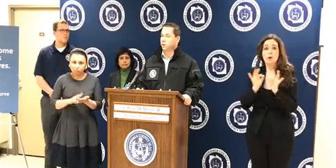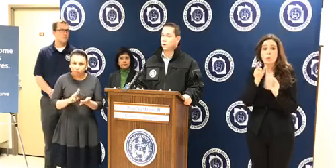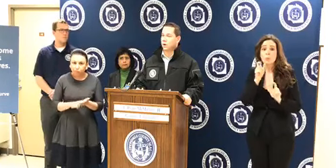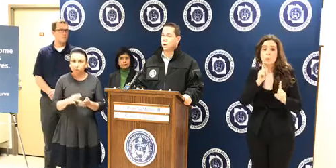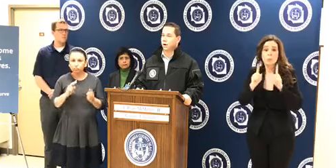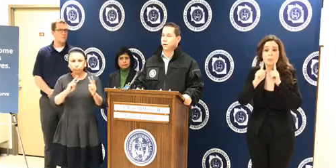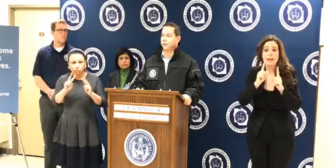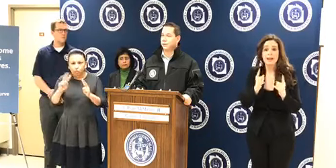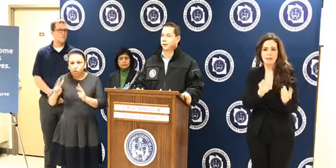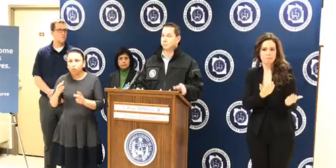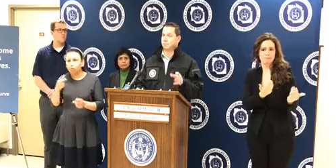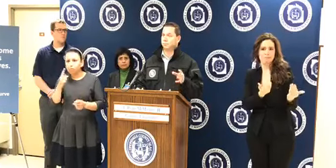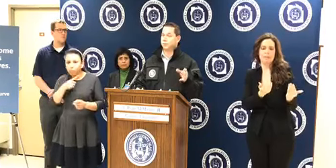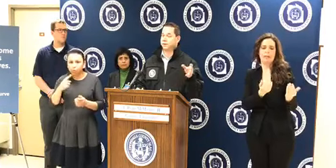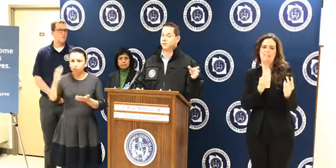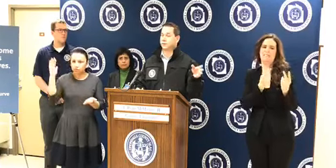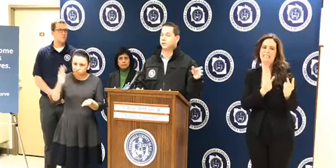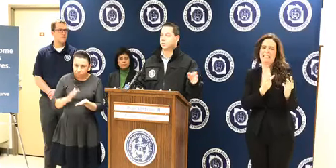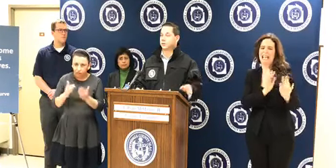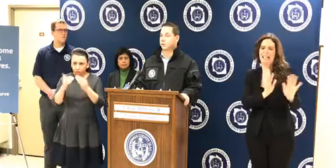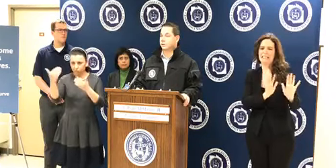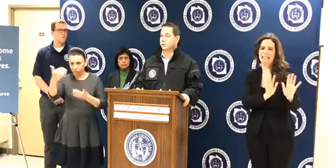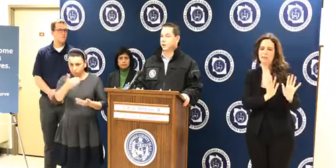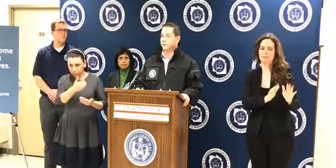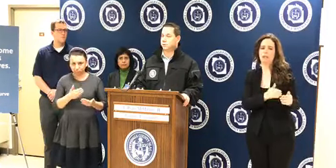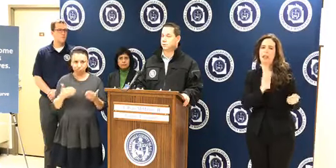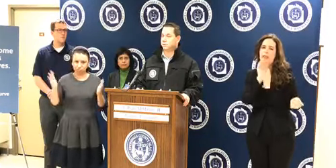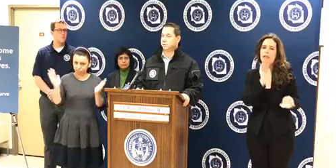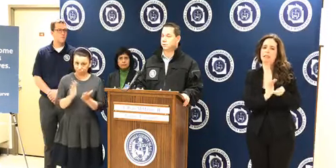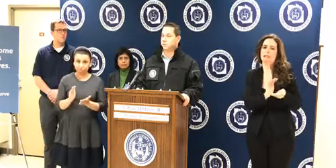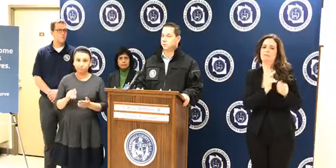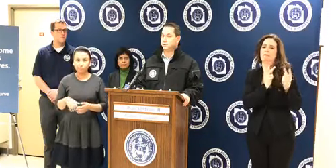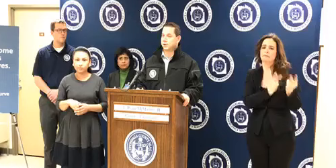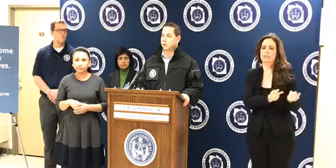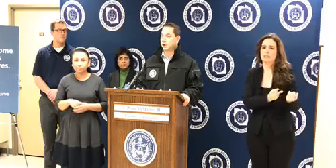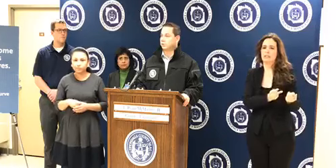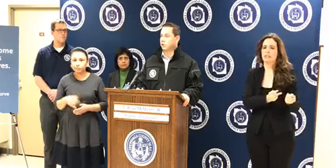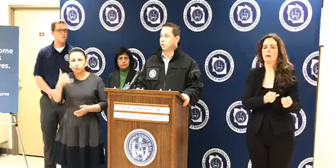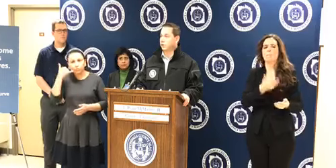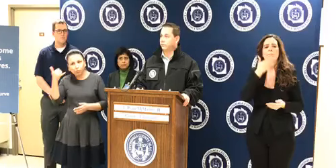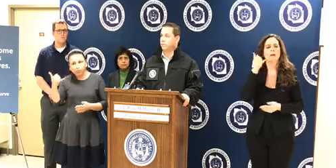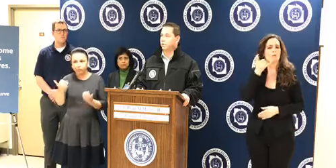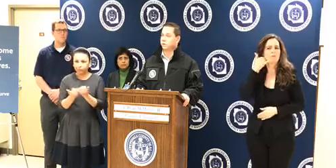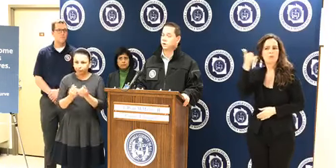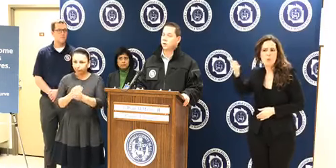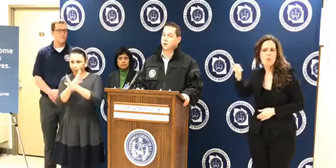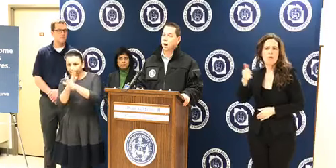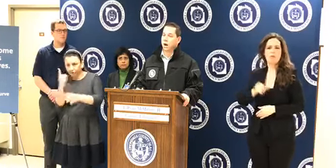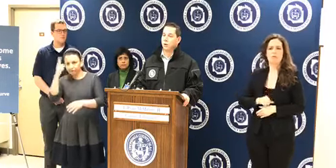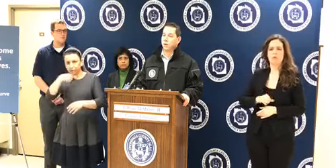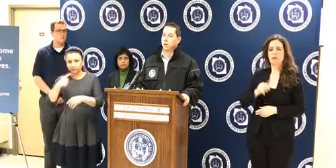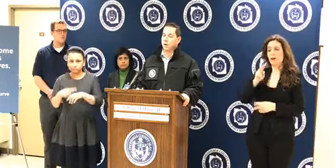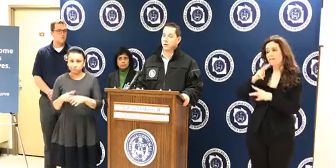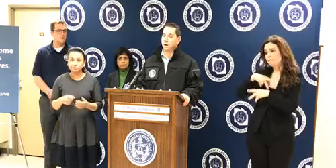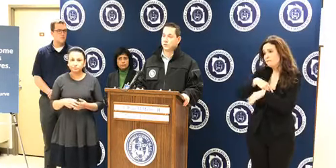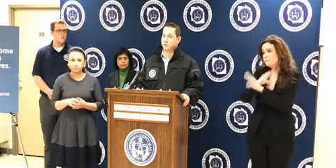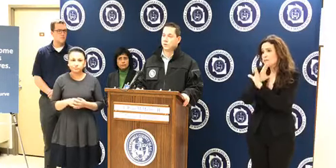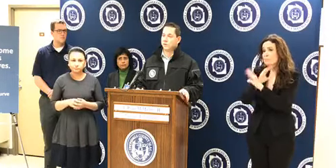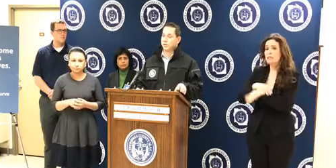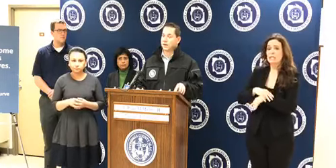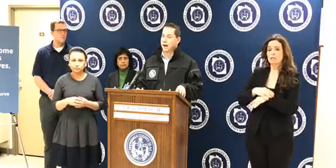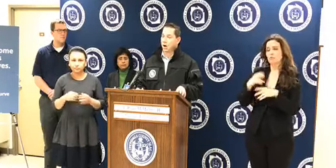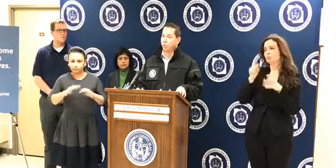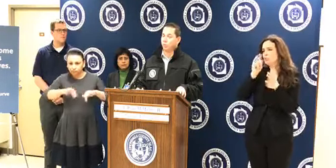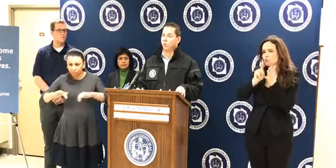with. Not face-to-face communication. Obviously, please stay in touch with all your loved ones. And also,